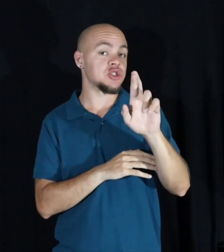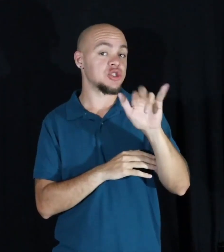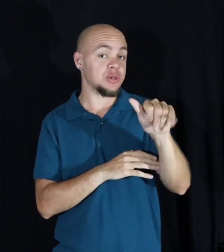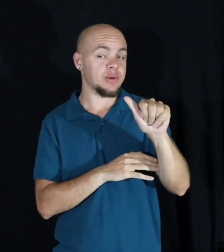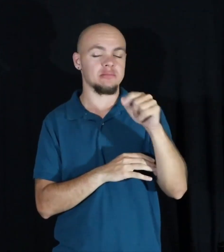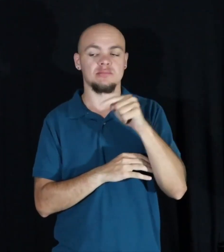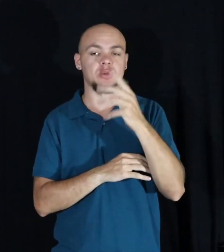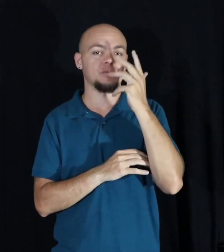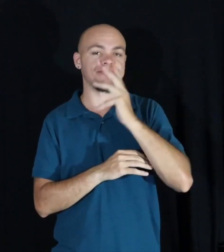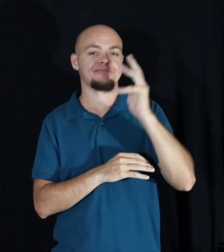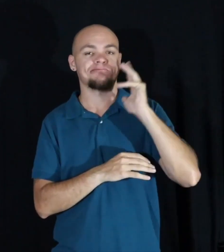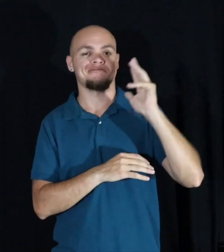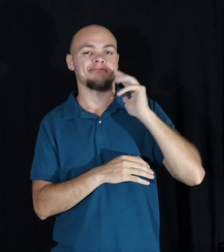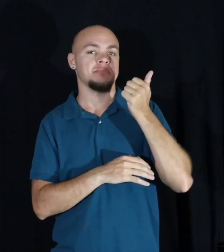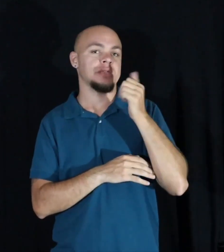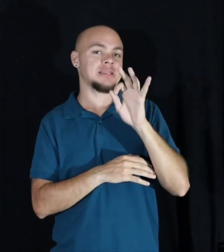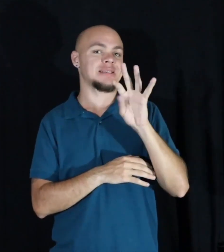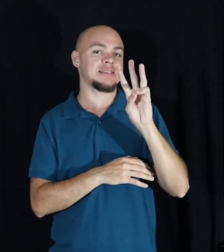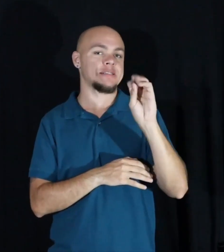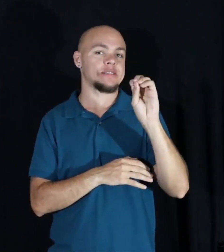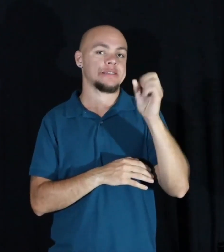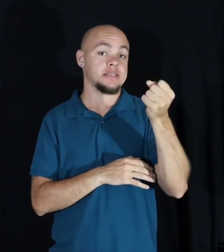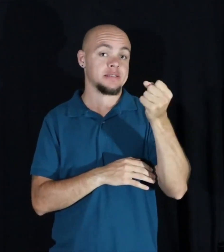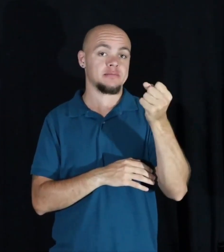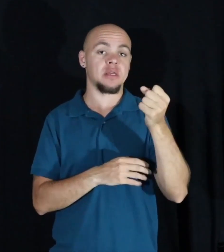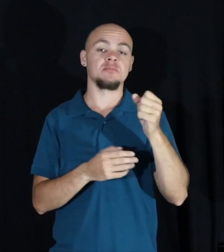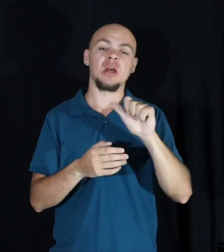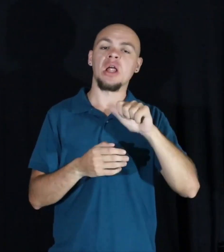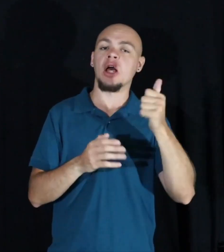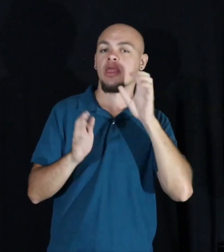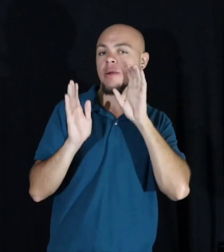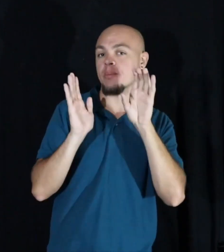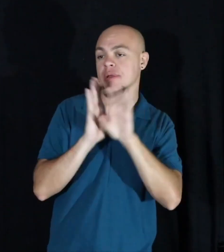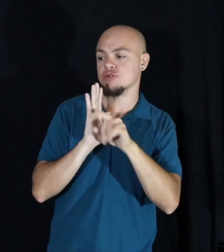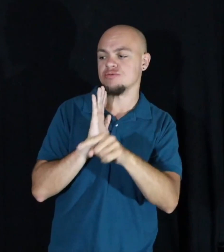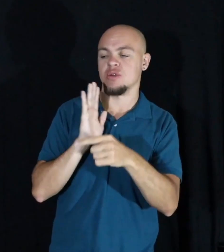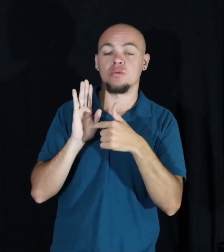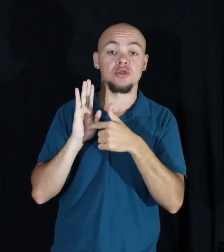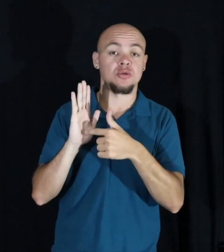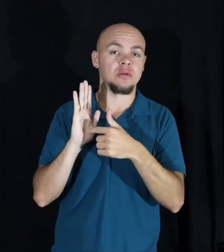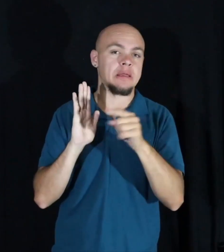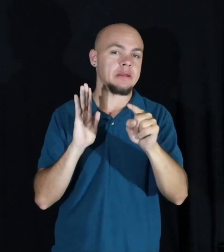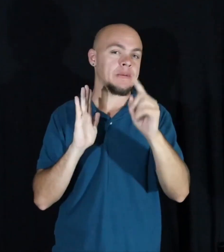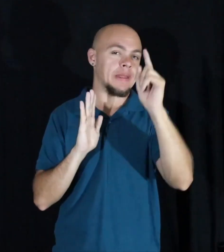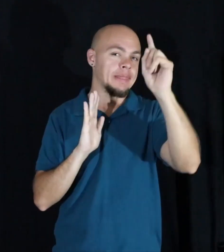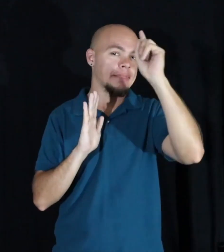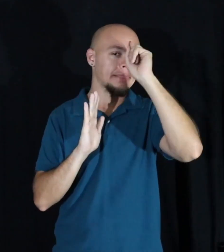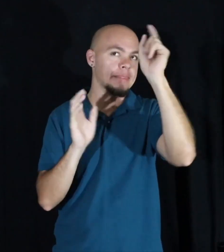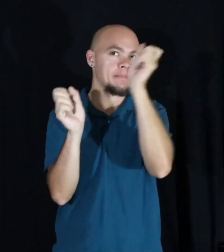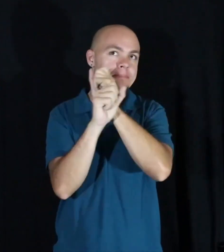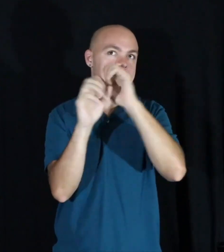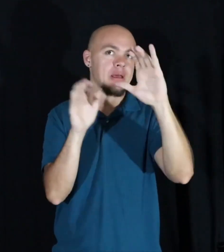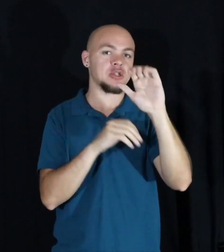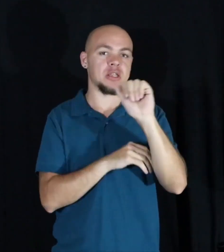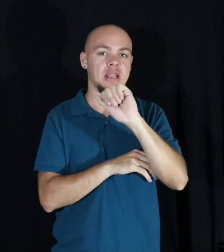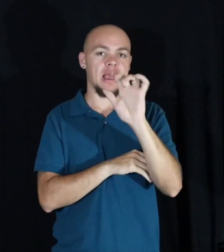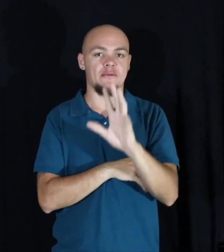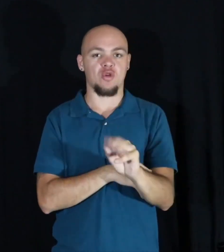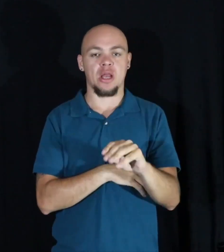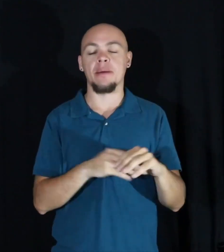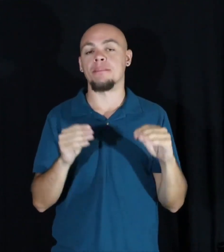in the 60s. And those other pictures show kind of what you would think Africa is like, as you can see, like kind of